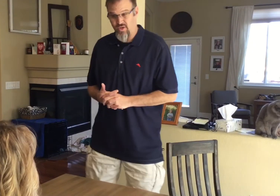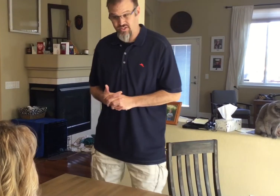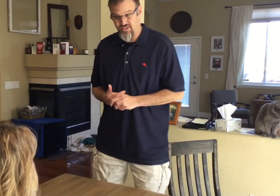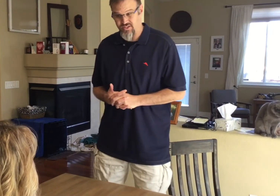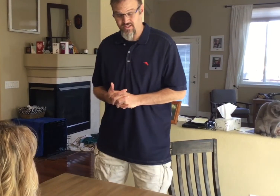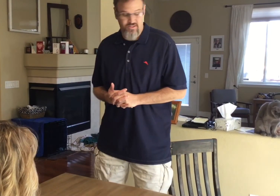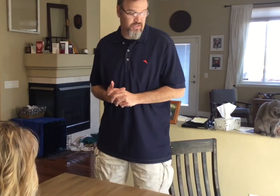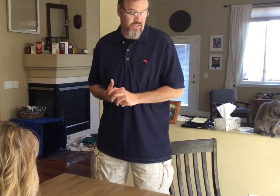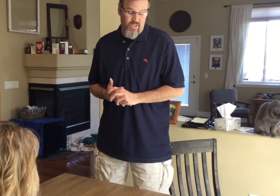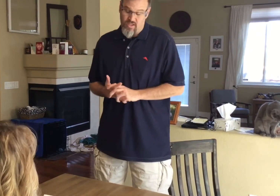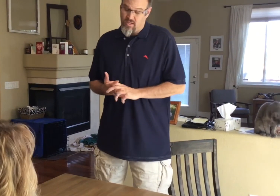Hopkins.